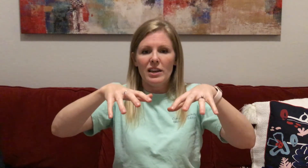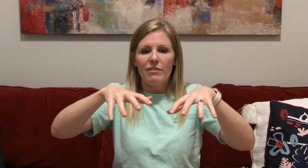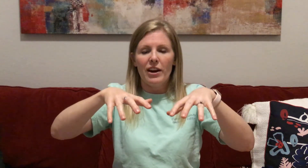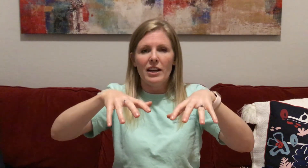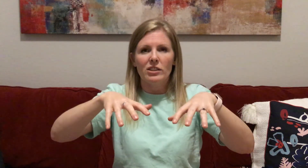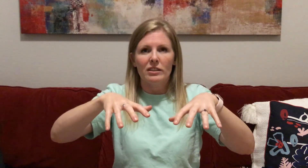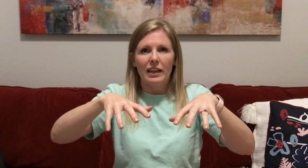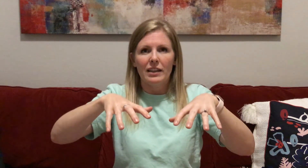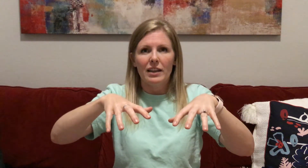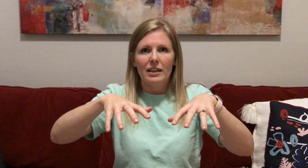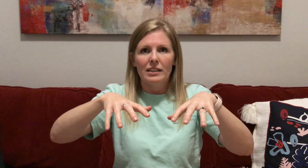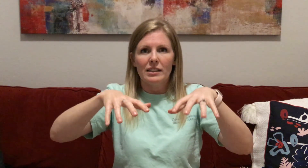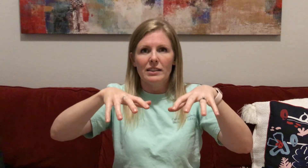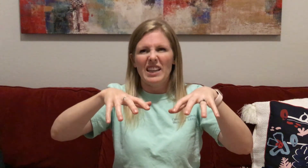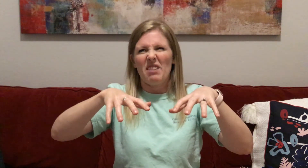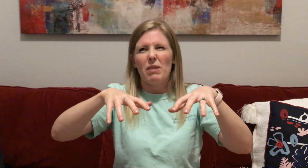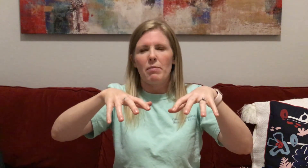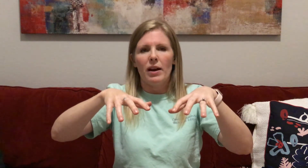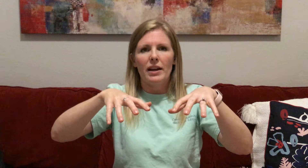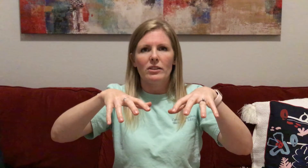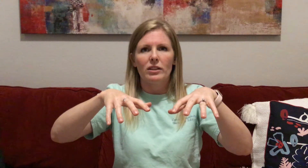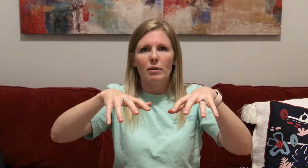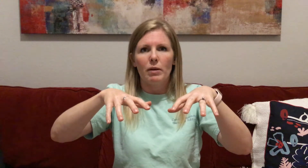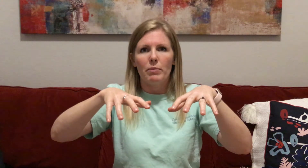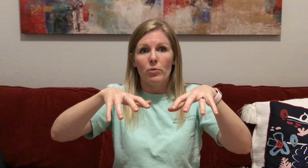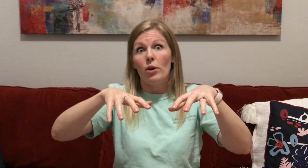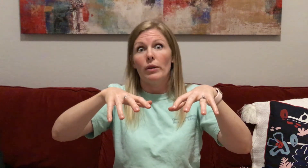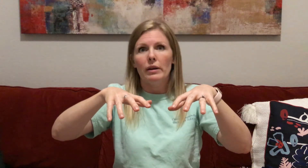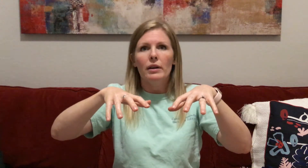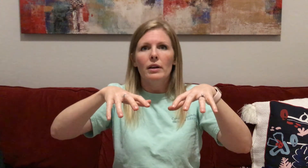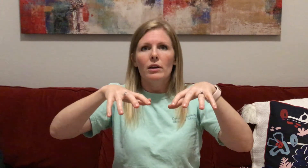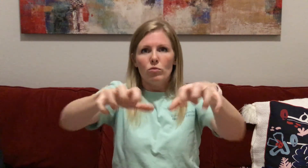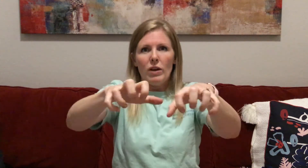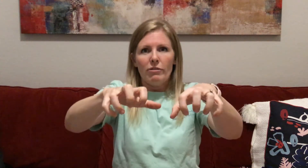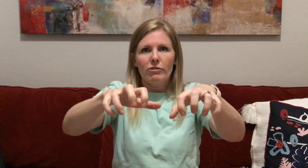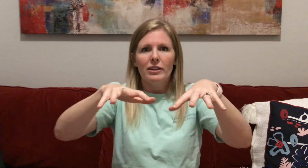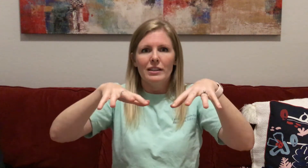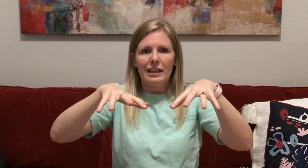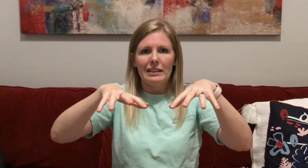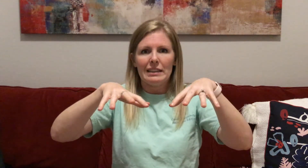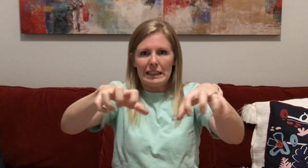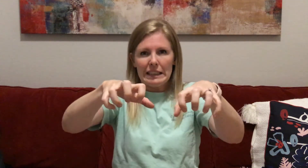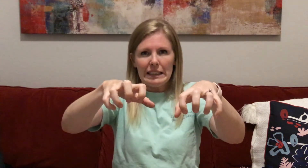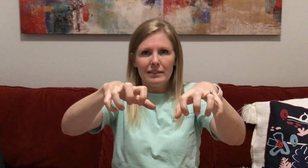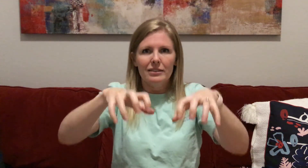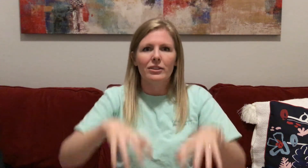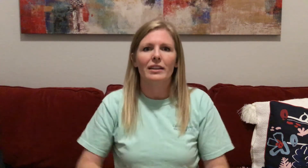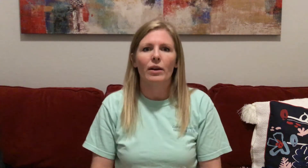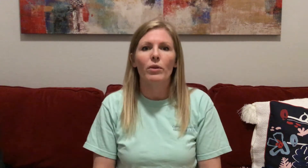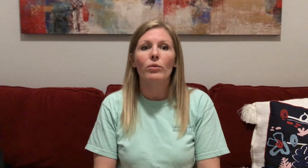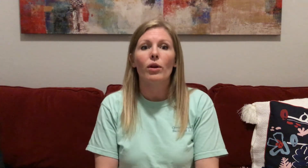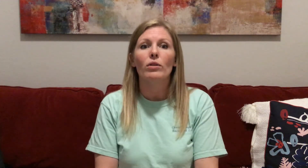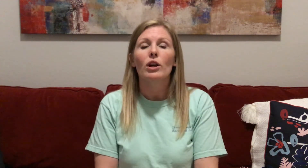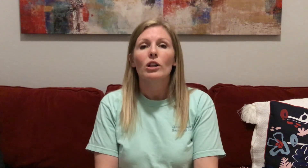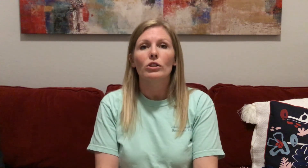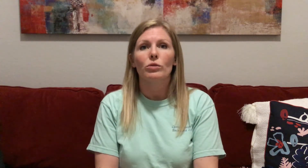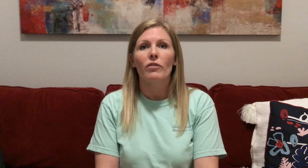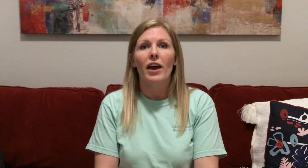your hands on like sandpaper, I guess, or like a bumpy road, rough, and you kind of do it like that. When the road looks rough ahead,